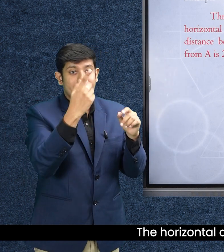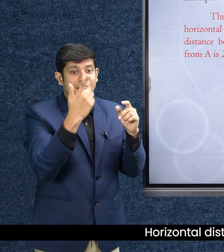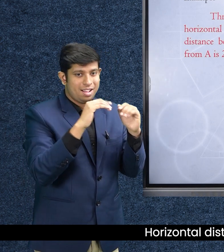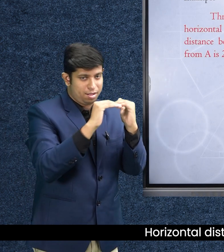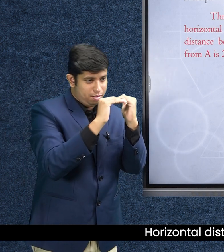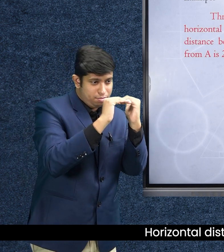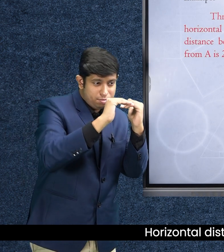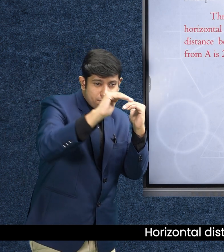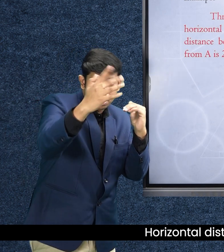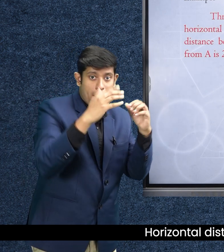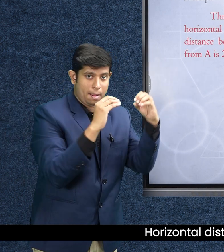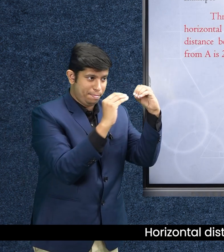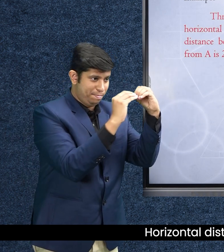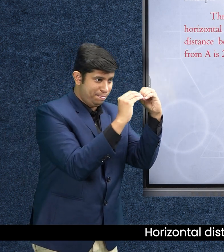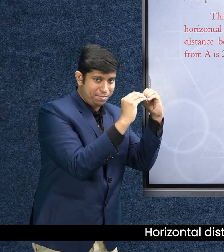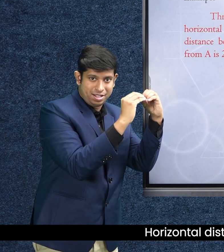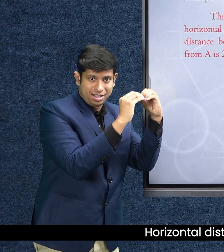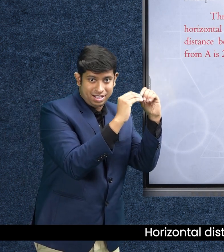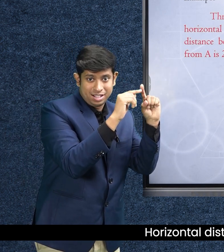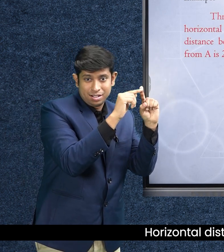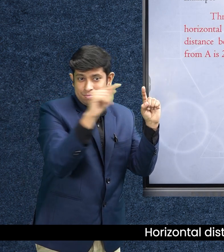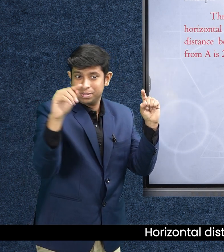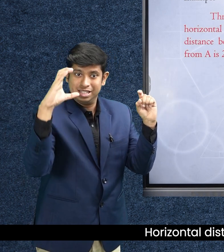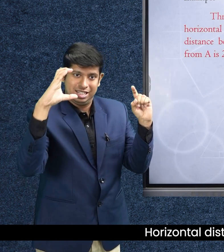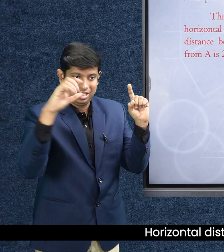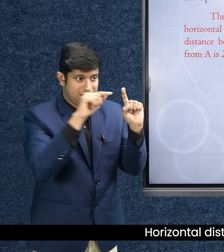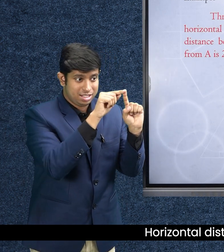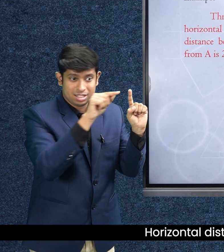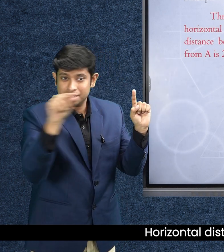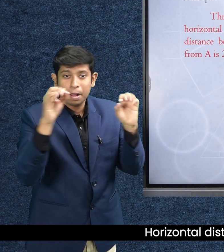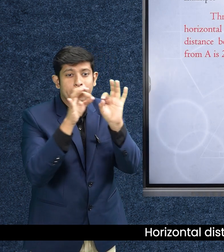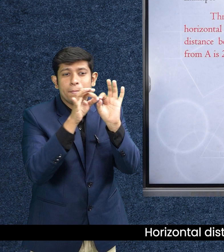and horizontal distance between B and C is 12 km.